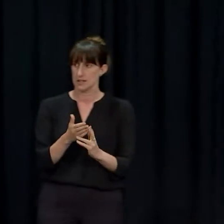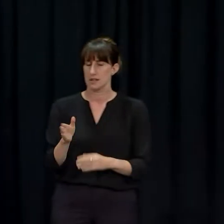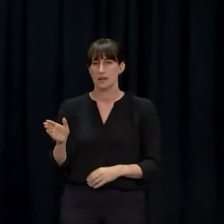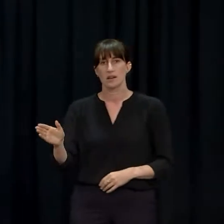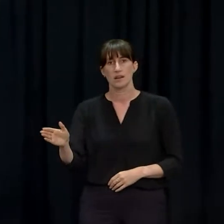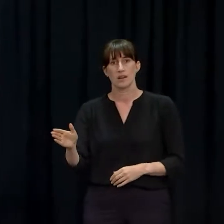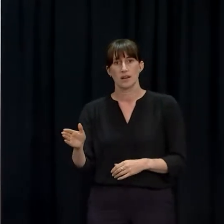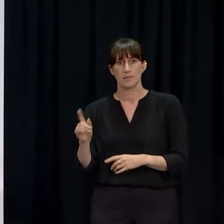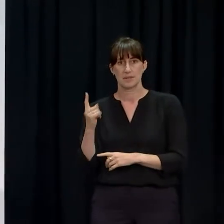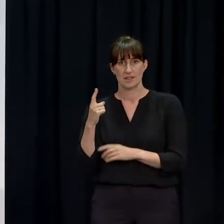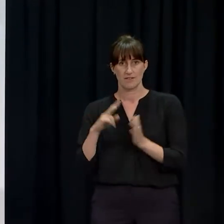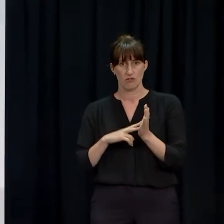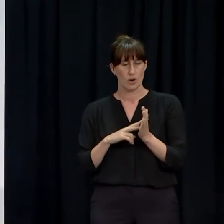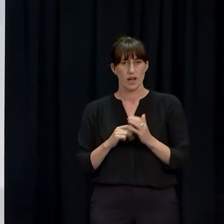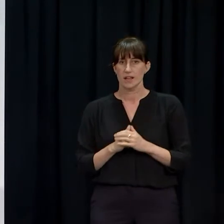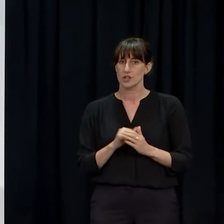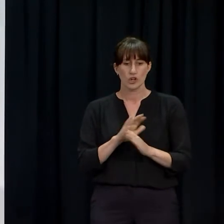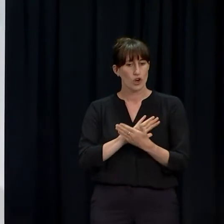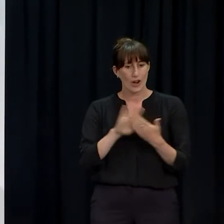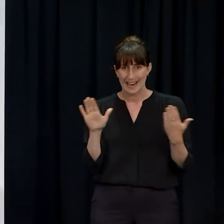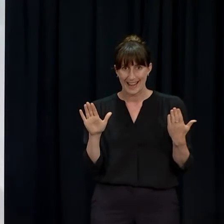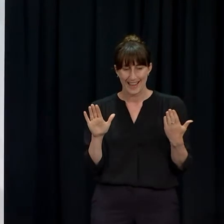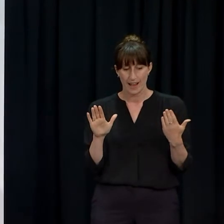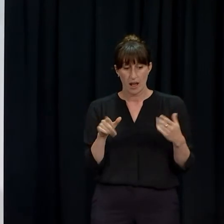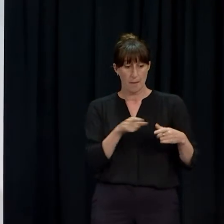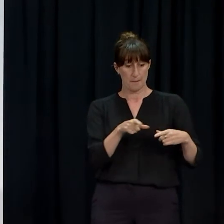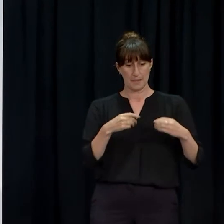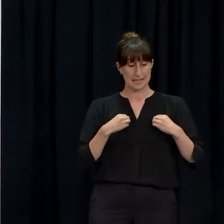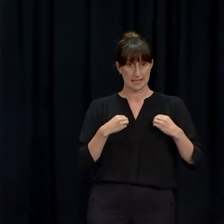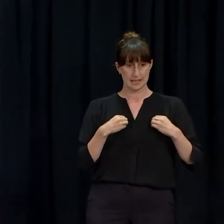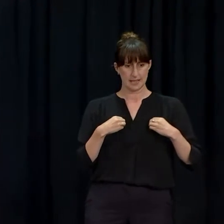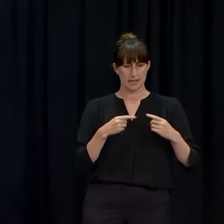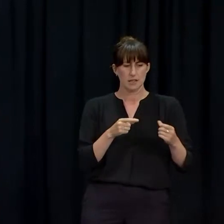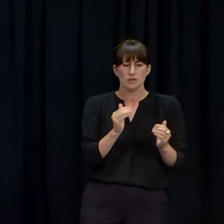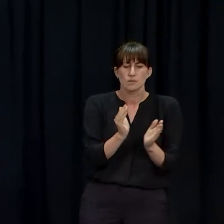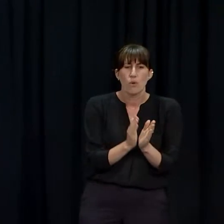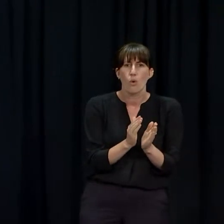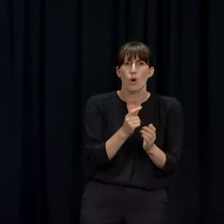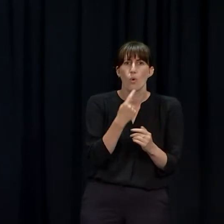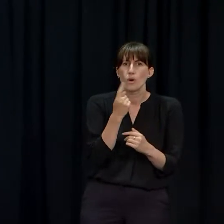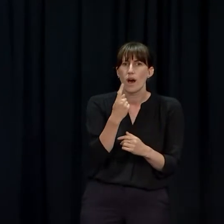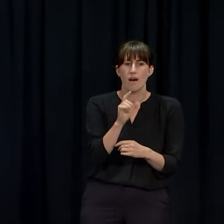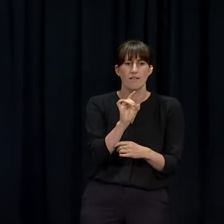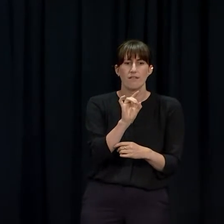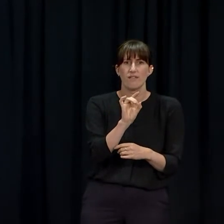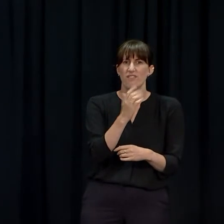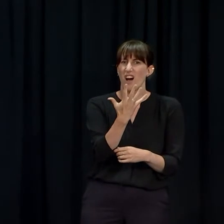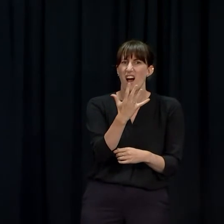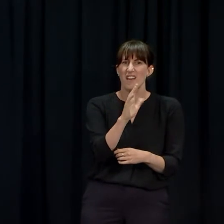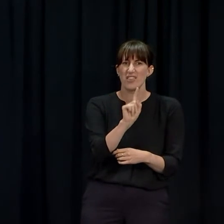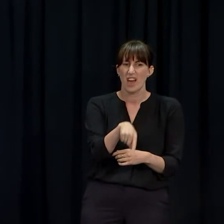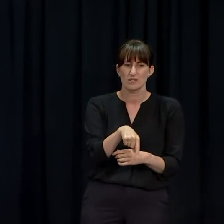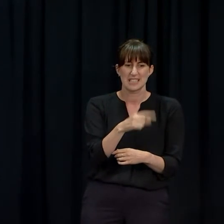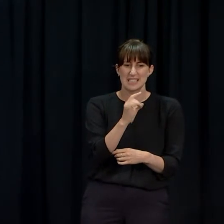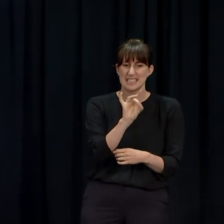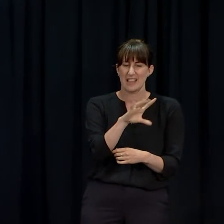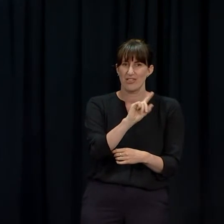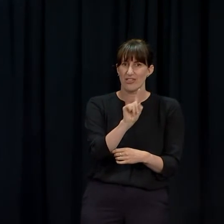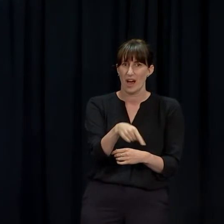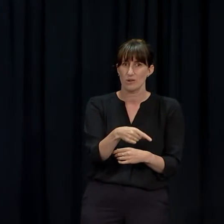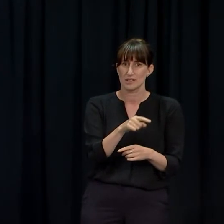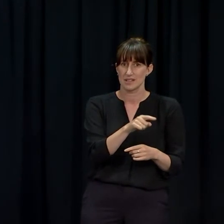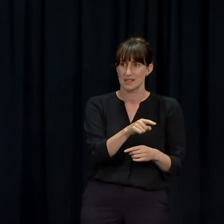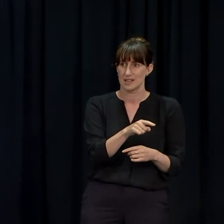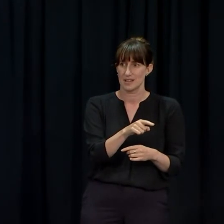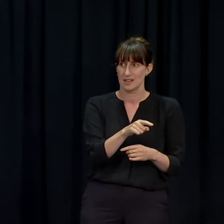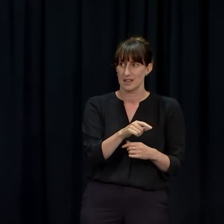clear that those businesses placing small orders of 5,000, 10,000 in the global market, the way it is, that